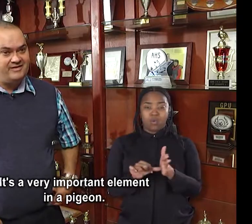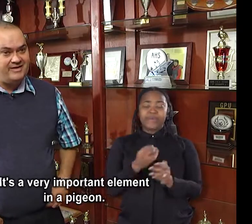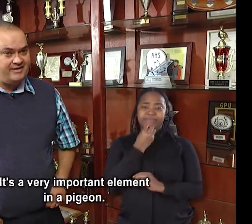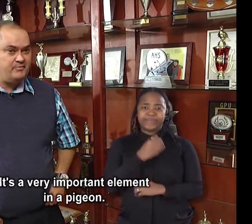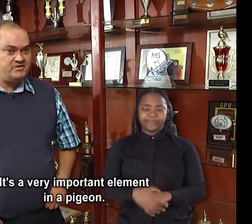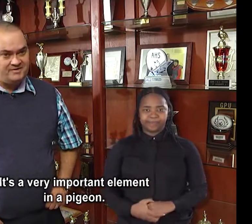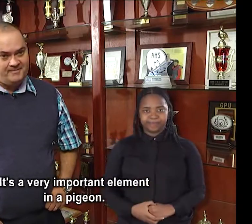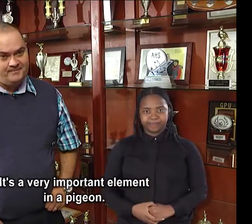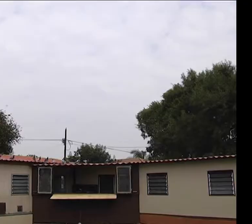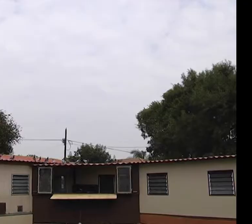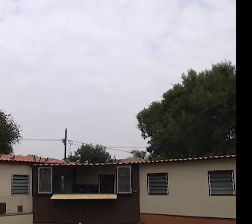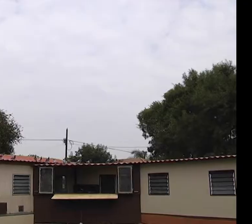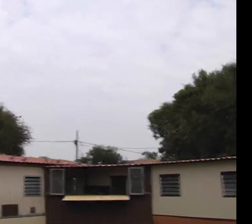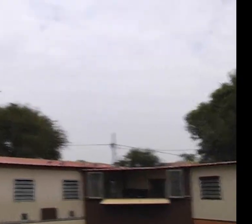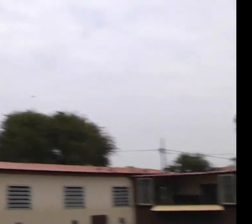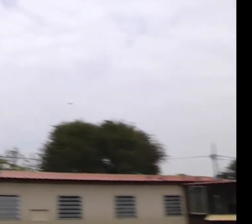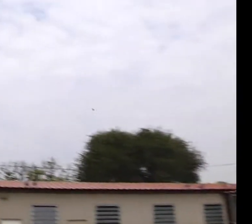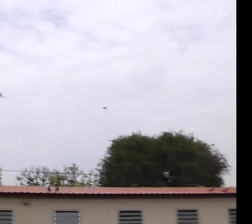element in a pigeon.